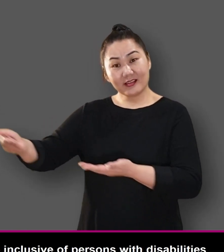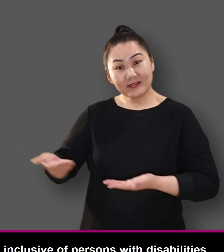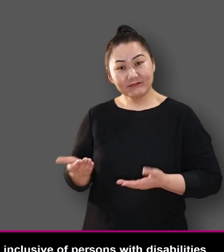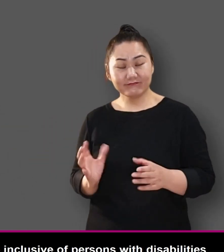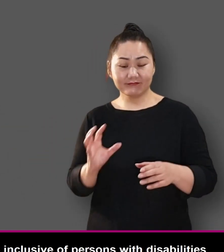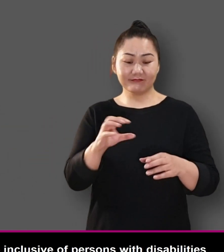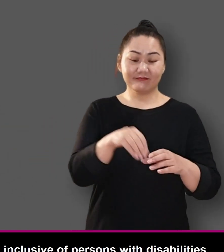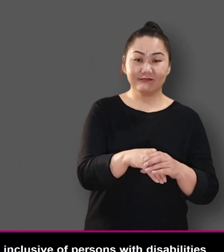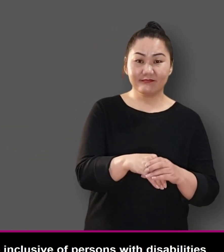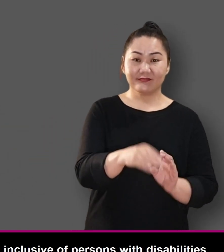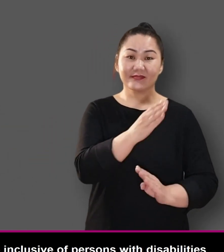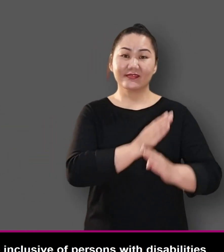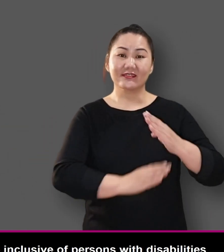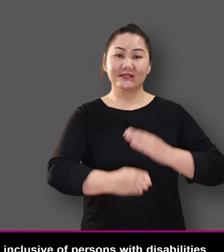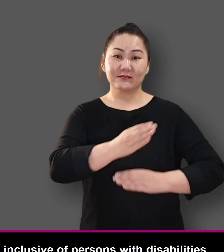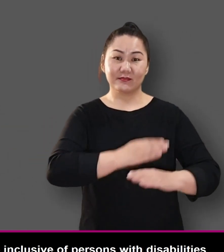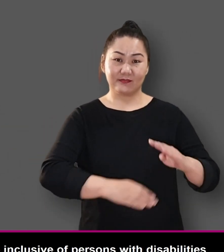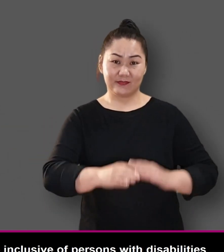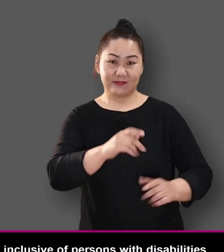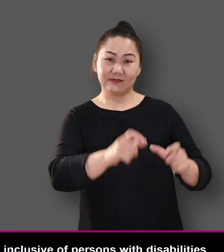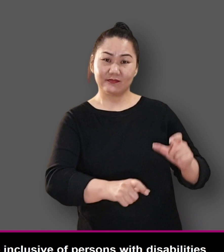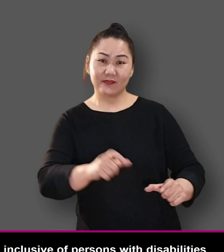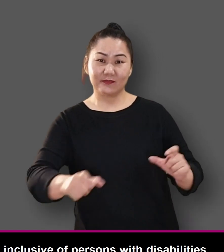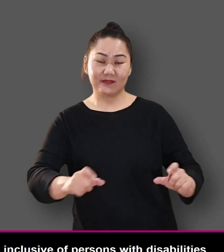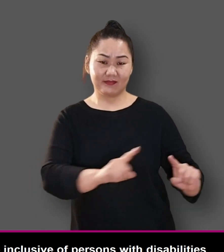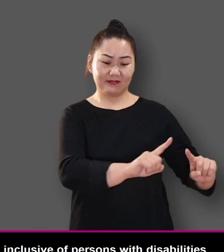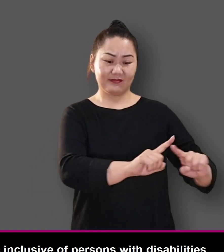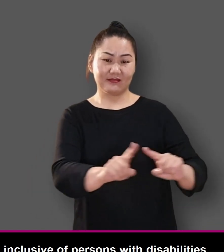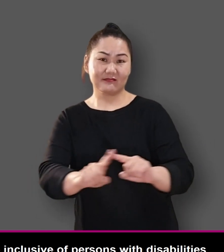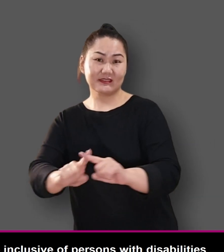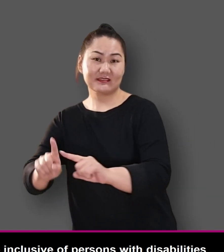Our humanitarian responses are inclusive of persons with disabilities